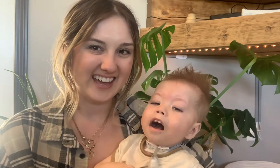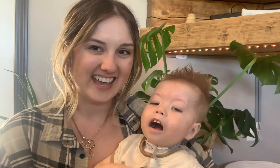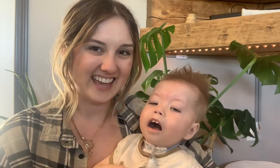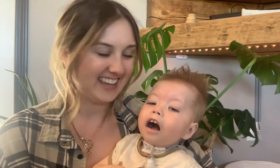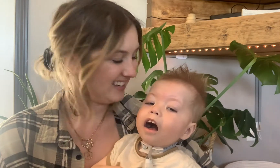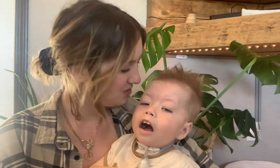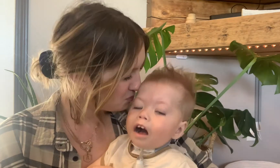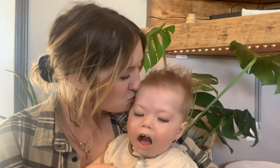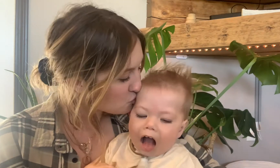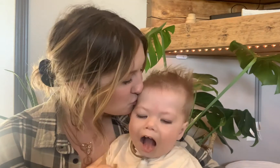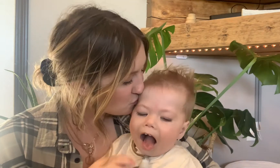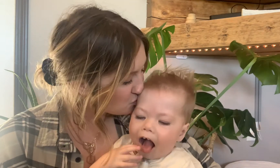boy.